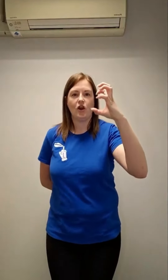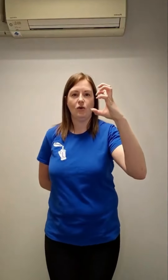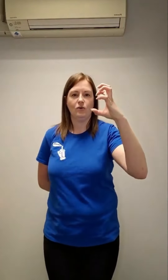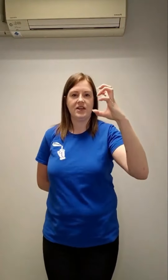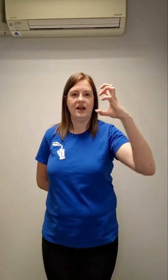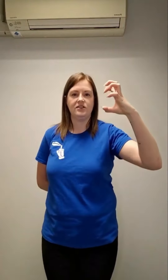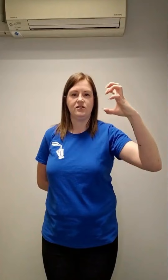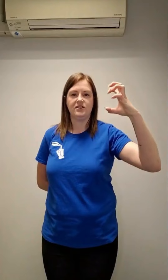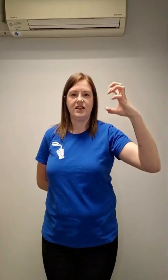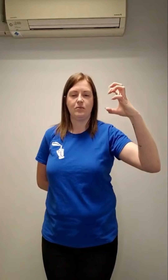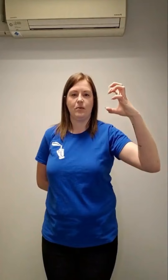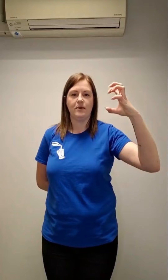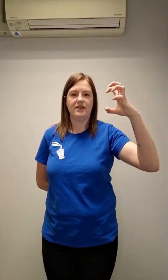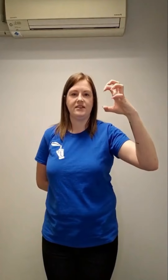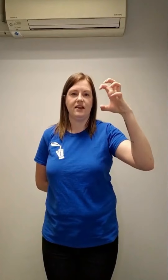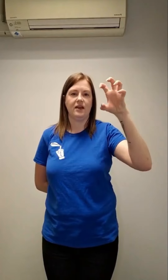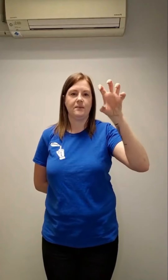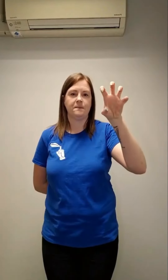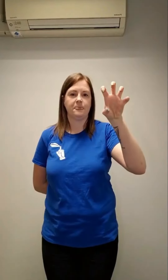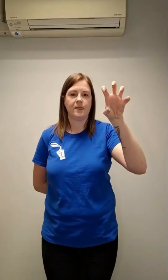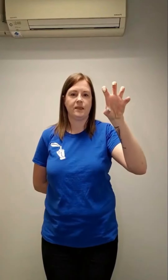clawed hand, and you can see it probably better there.